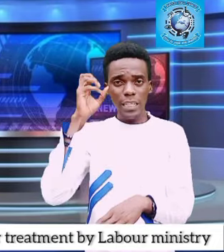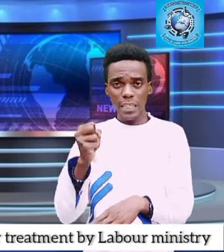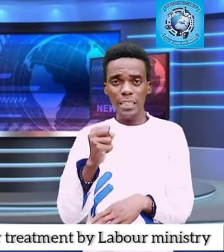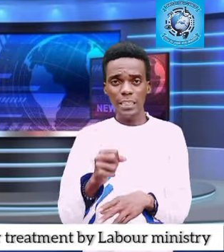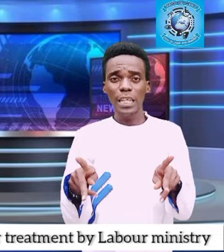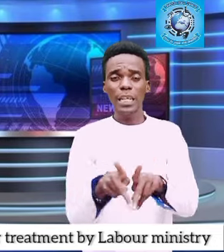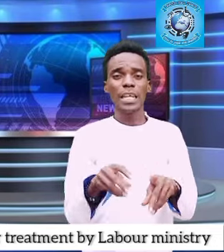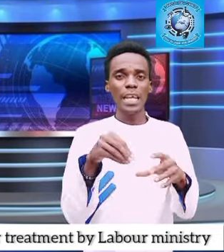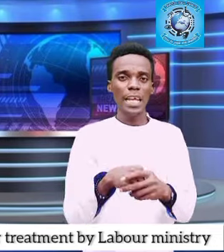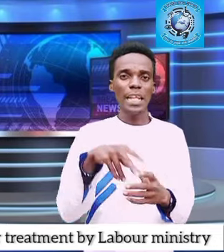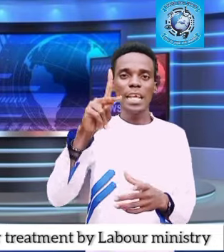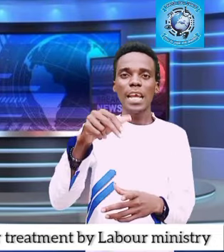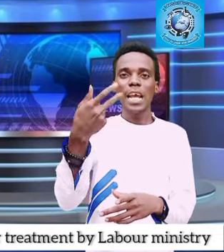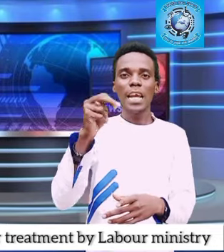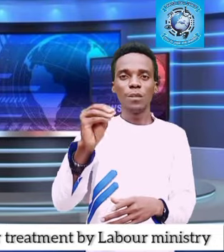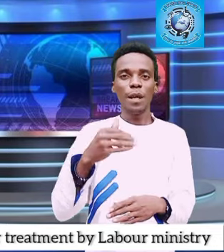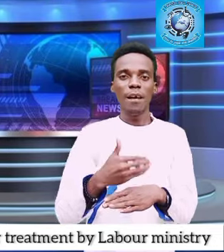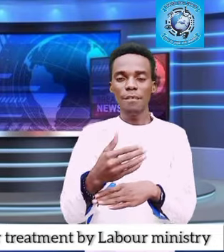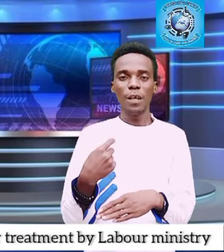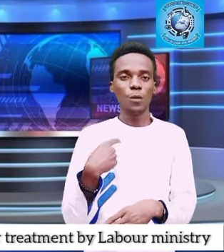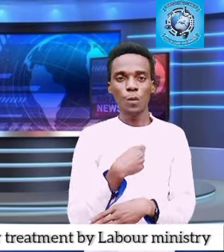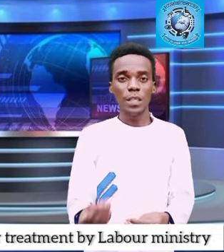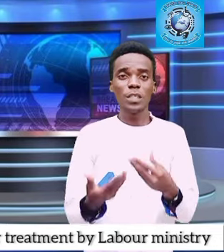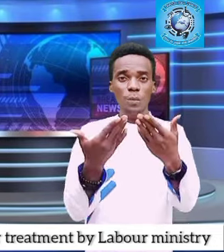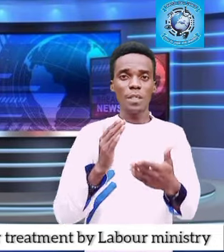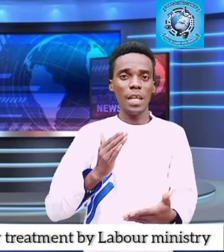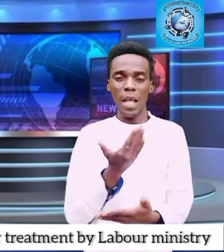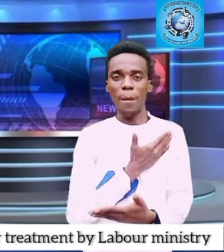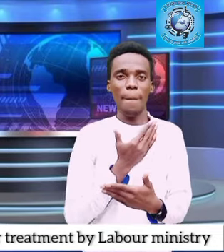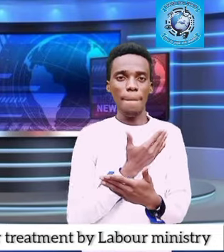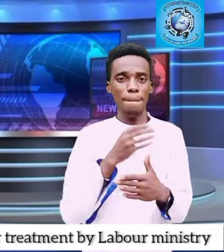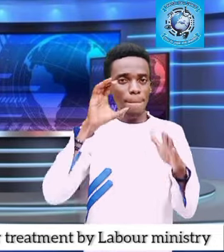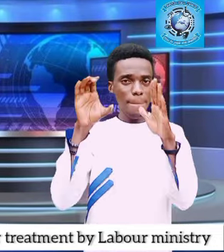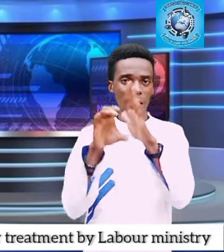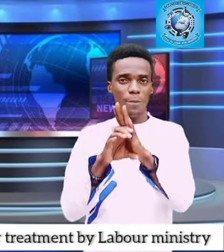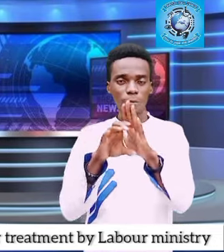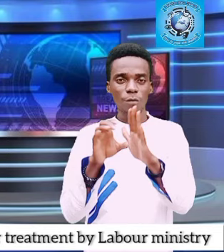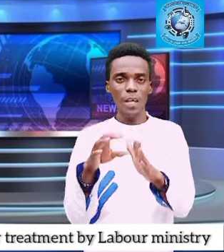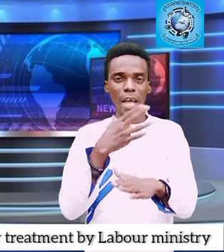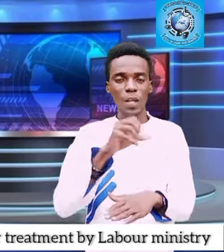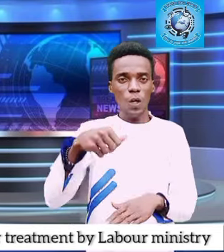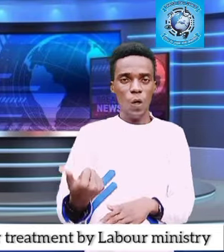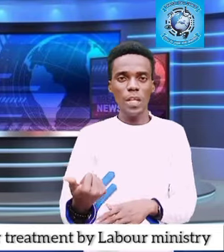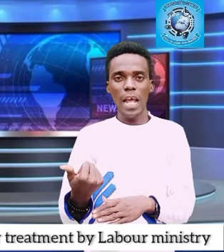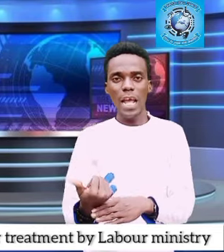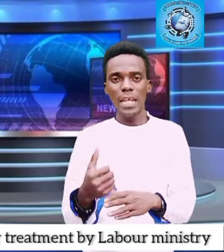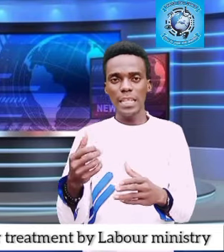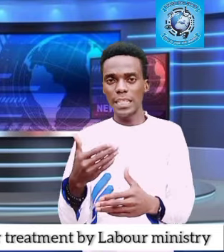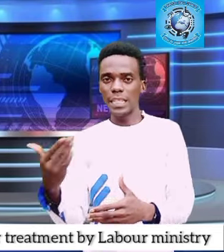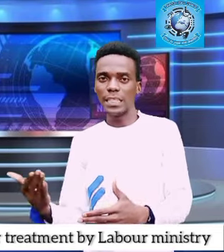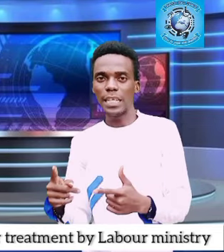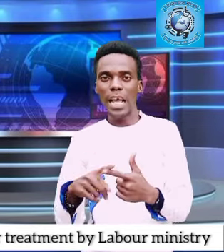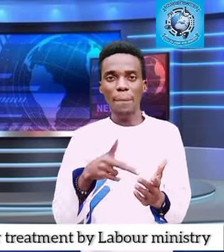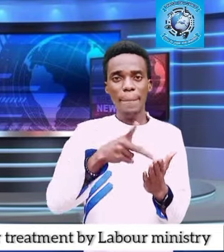Kano after we submitted our passports, photography, other related data, and paid the sum